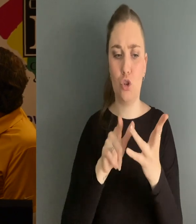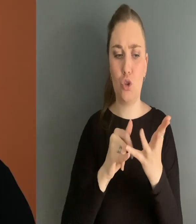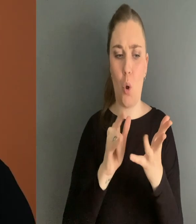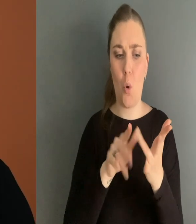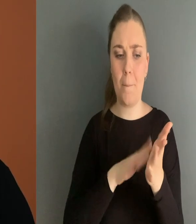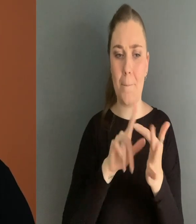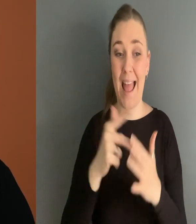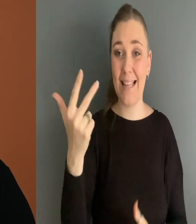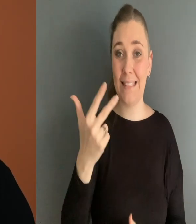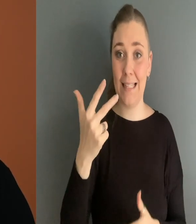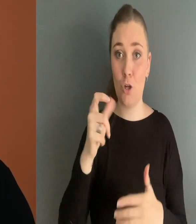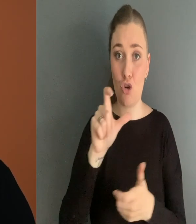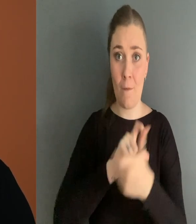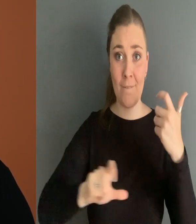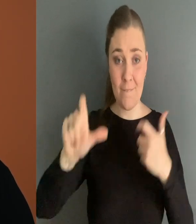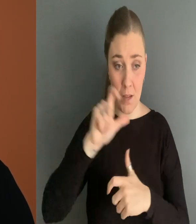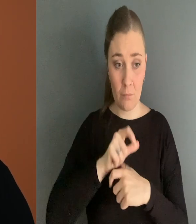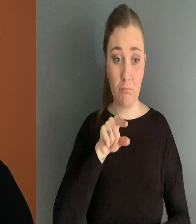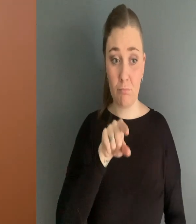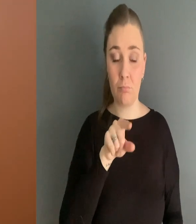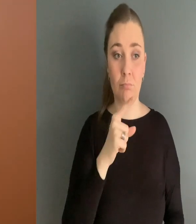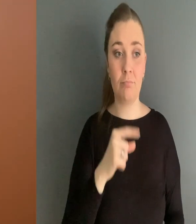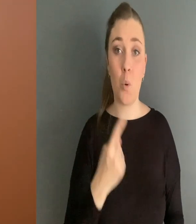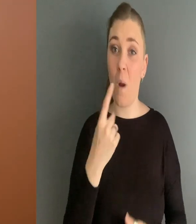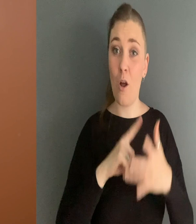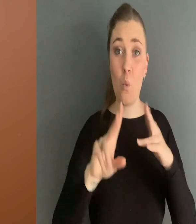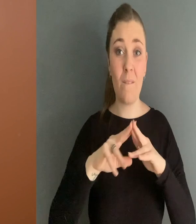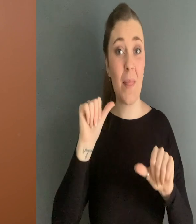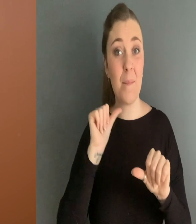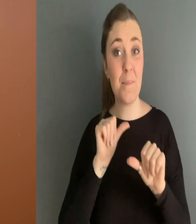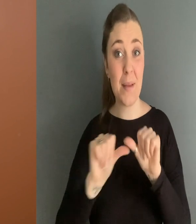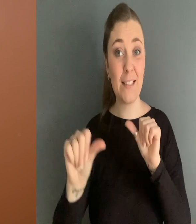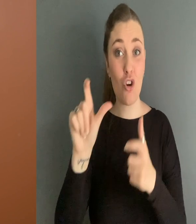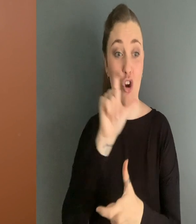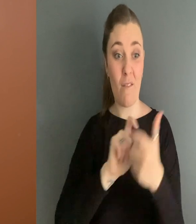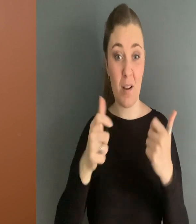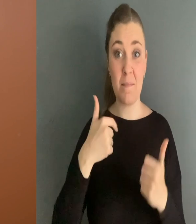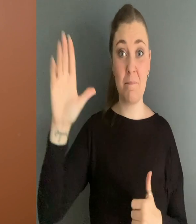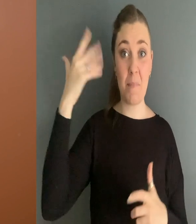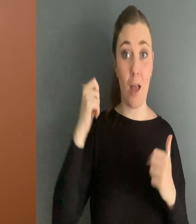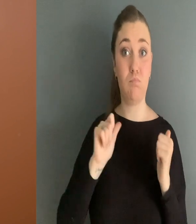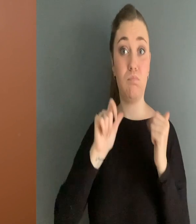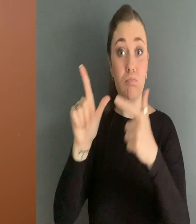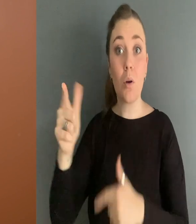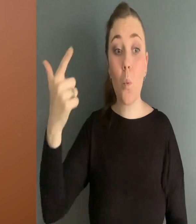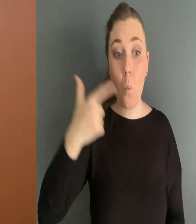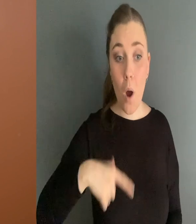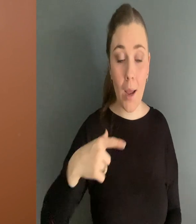and it was one of the best conferences i've ever been because